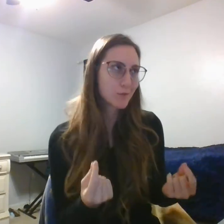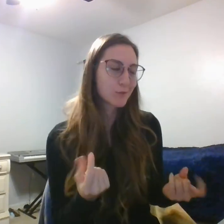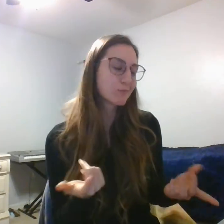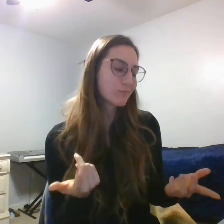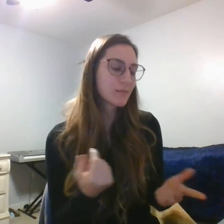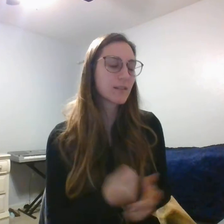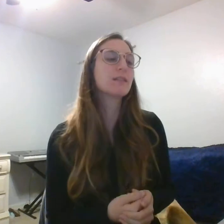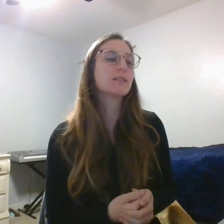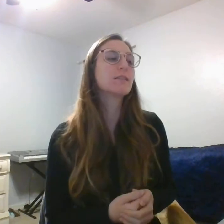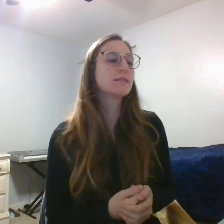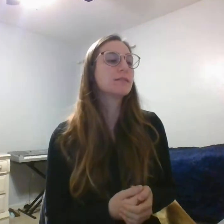It's like so.